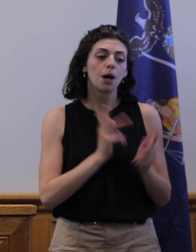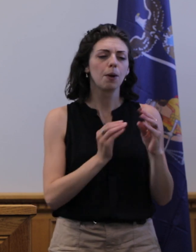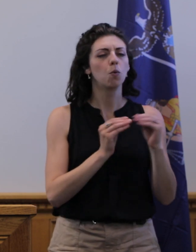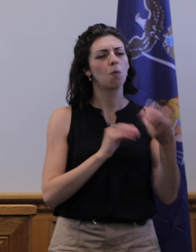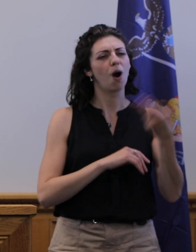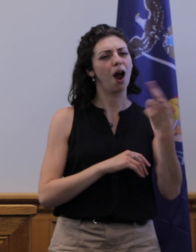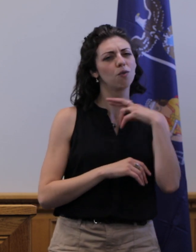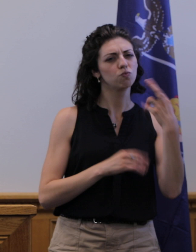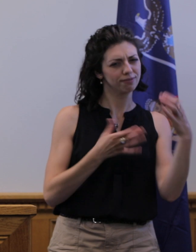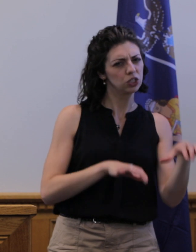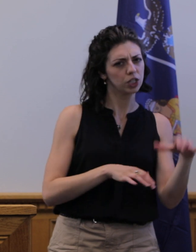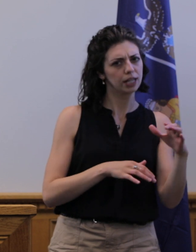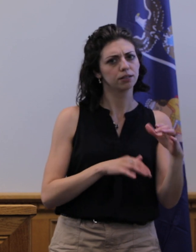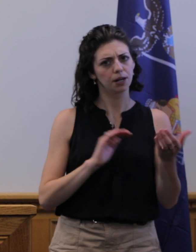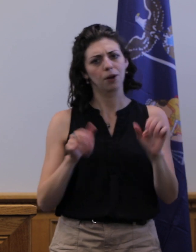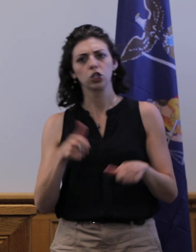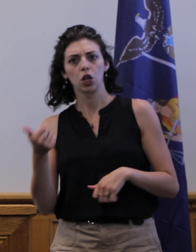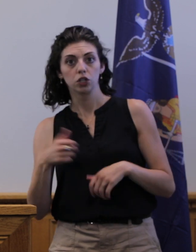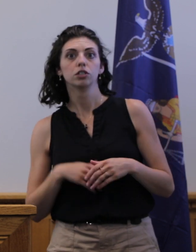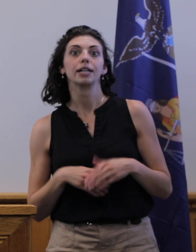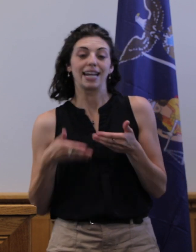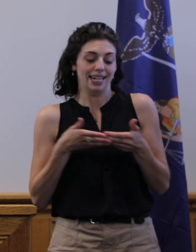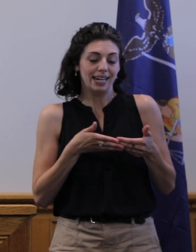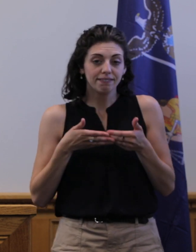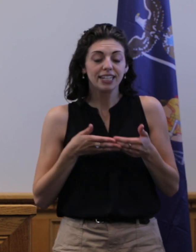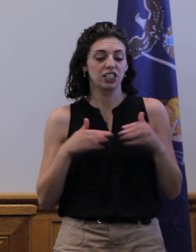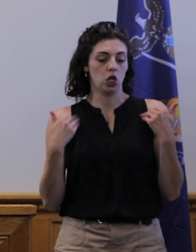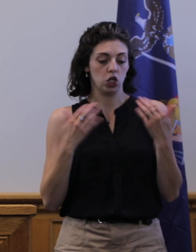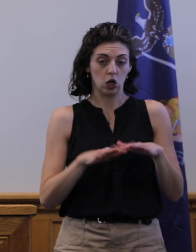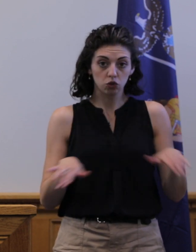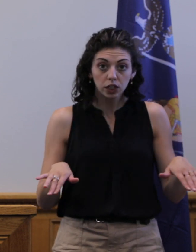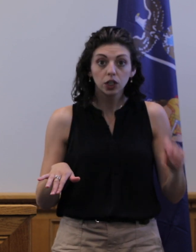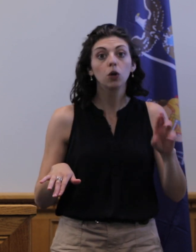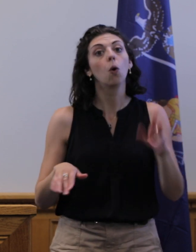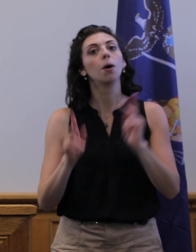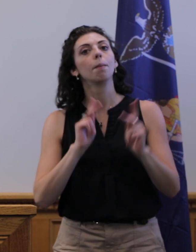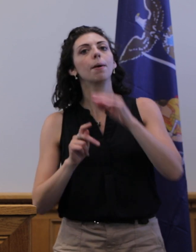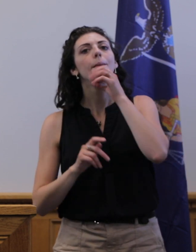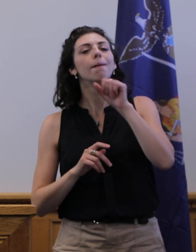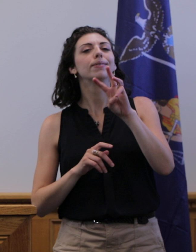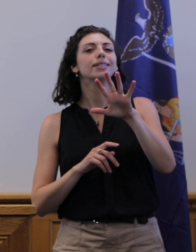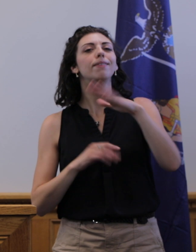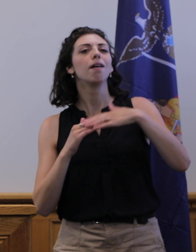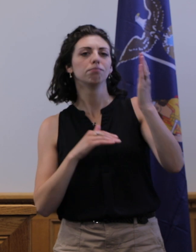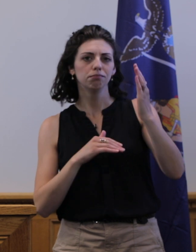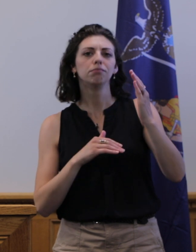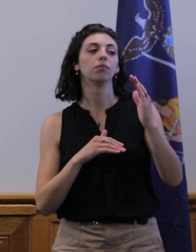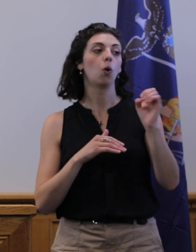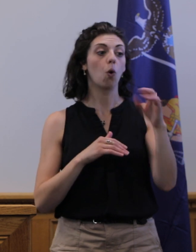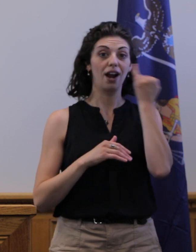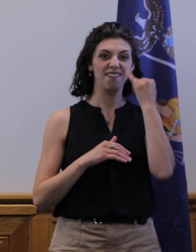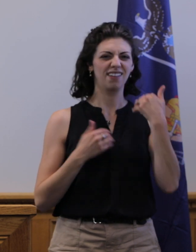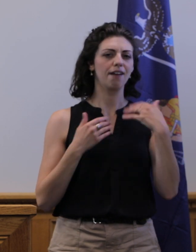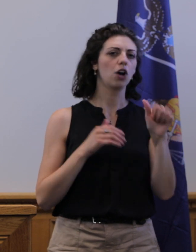others. Infants and young children, people 65 years of age or older, and people of other health conditions